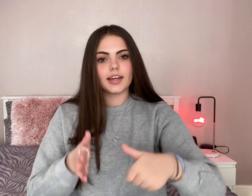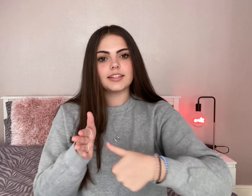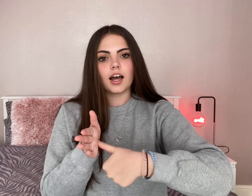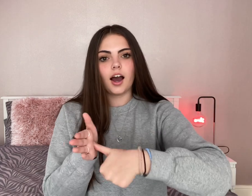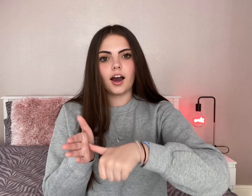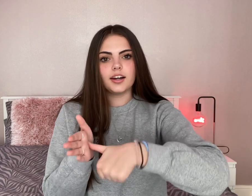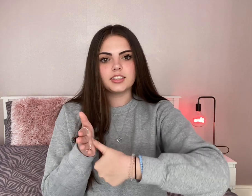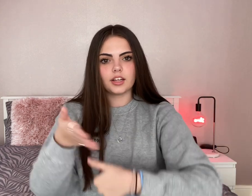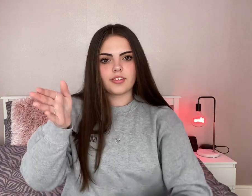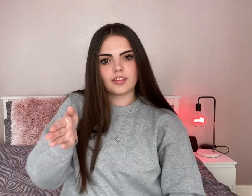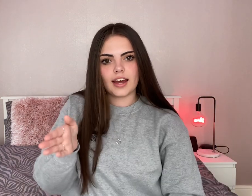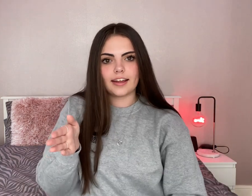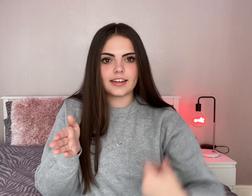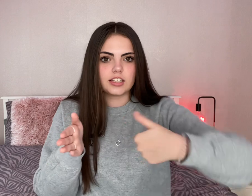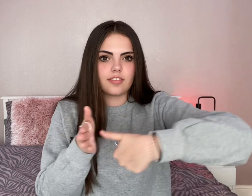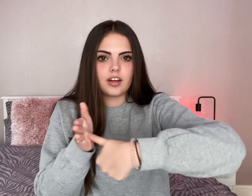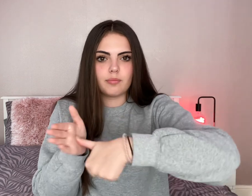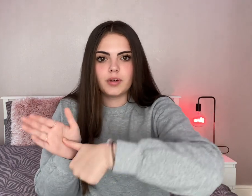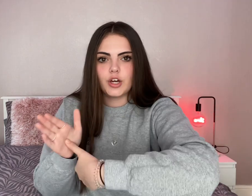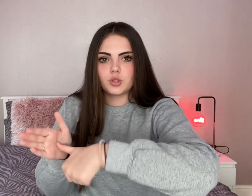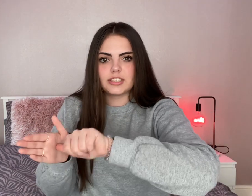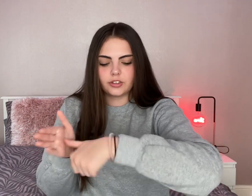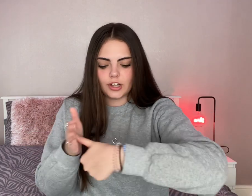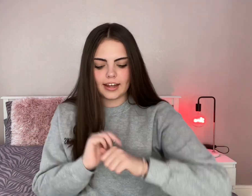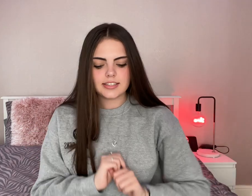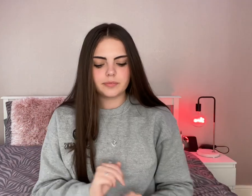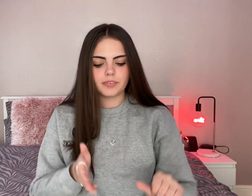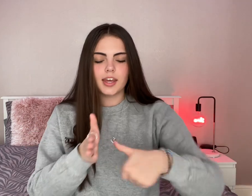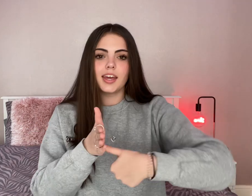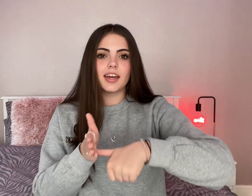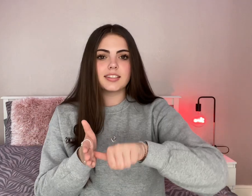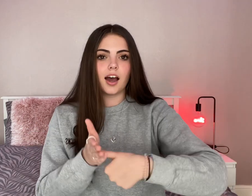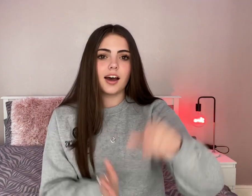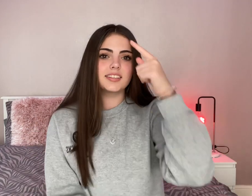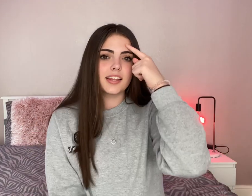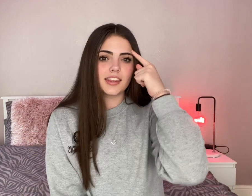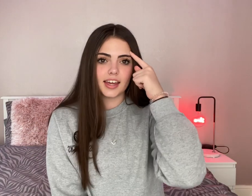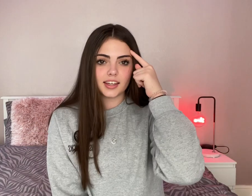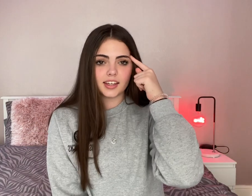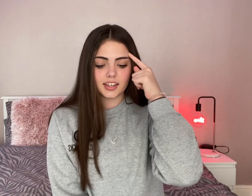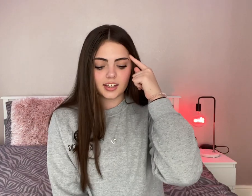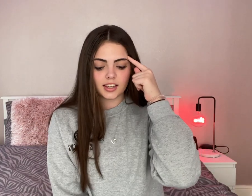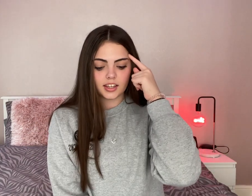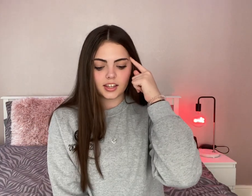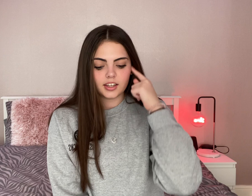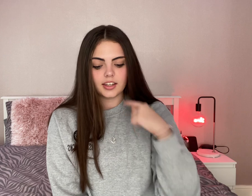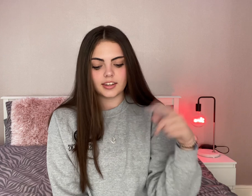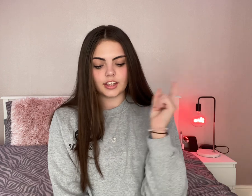It's hard. So you can have your hand like this, and you have a thumb twisting on your hand. It's hard to think that